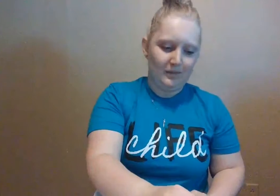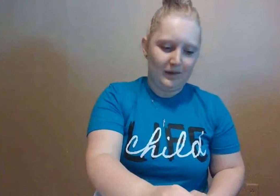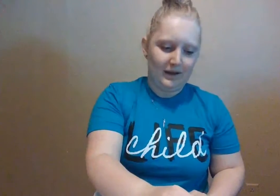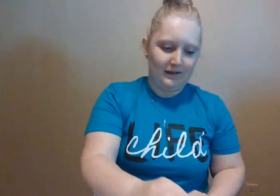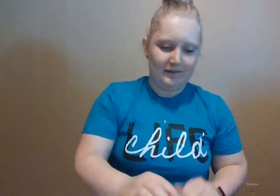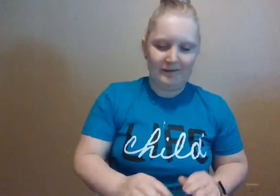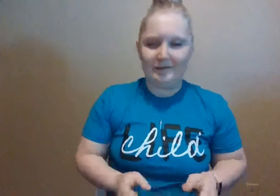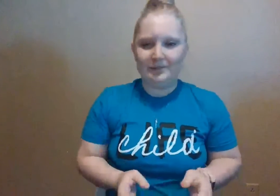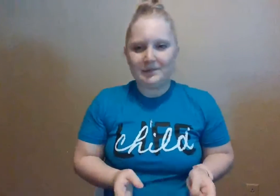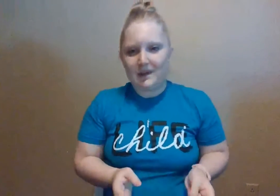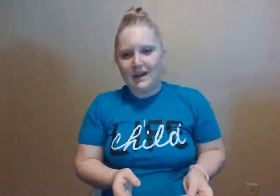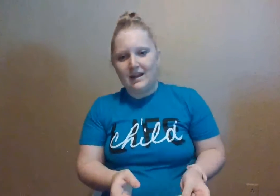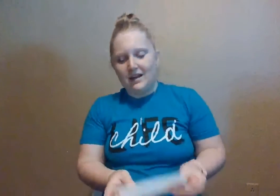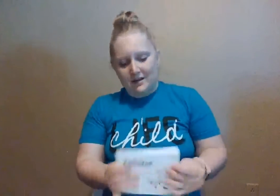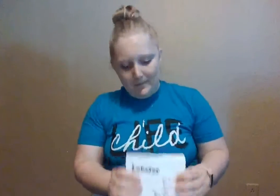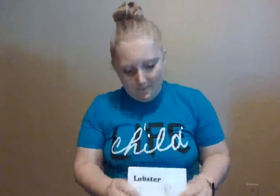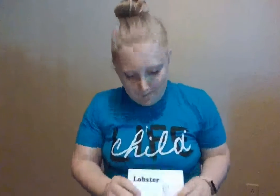play. But